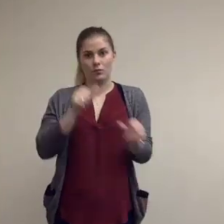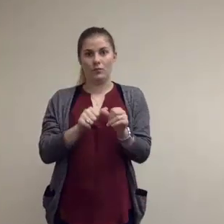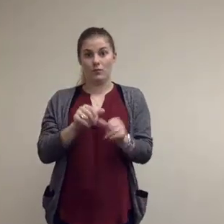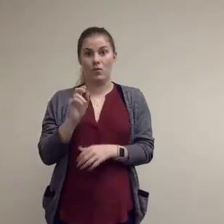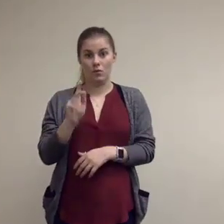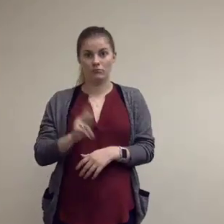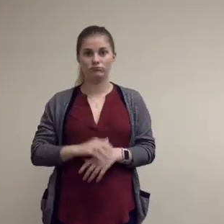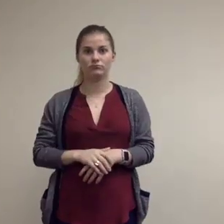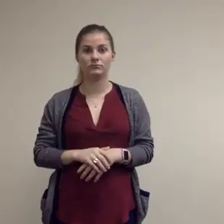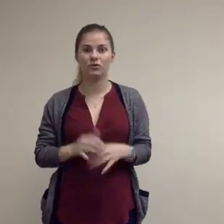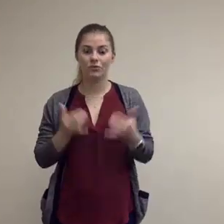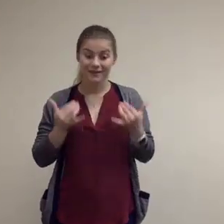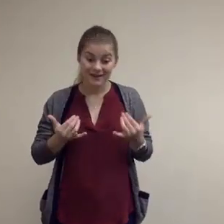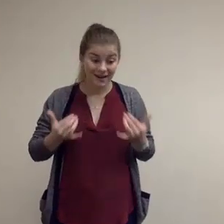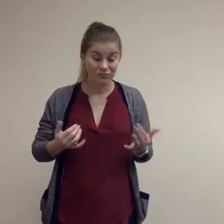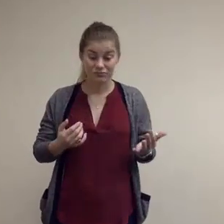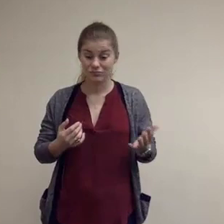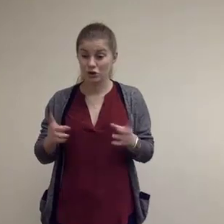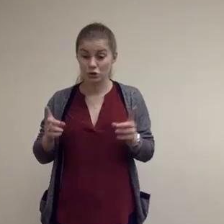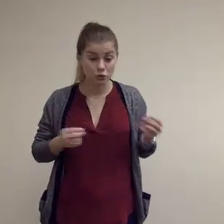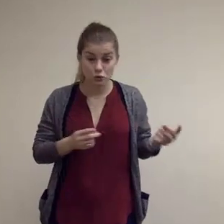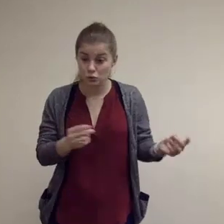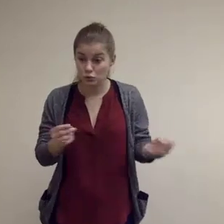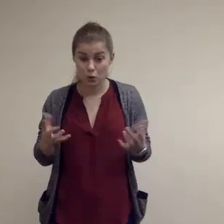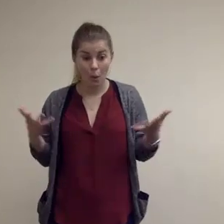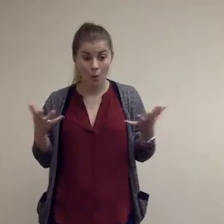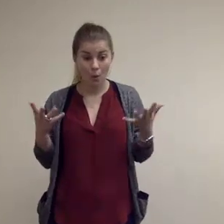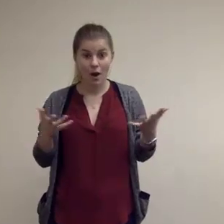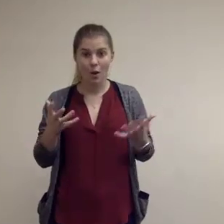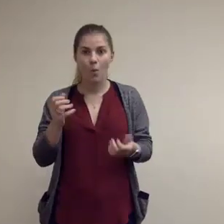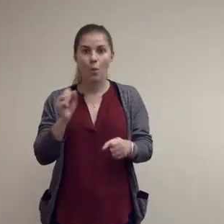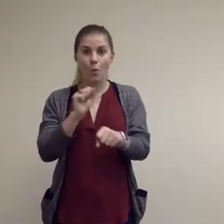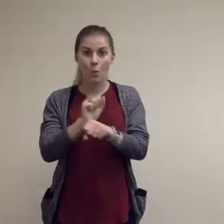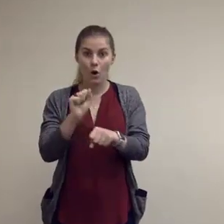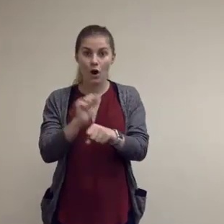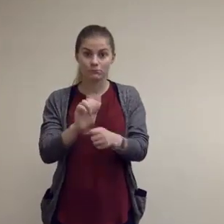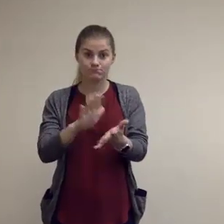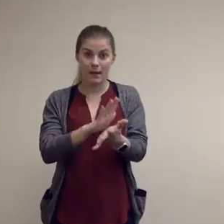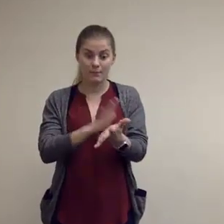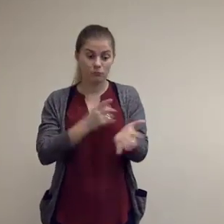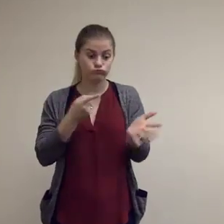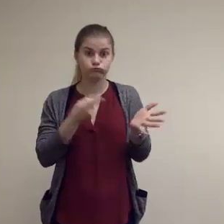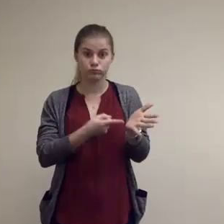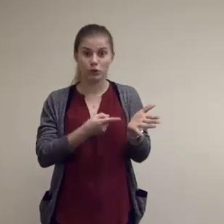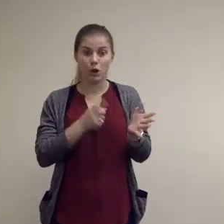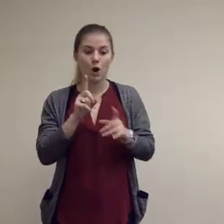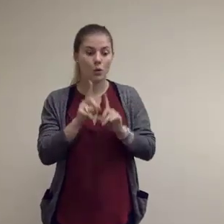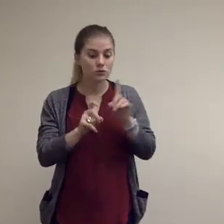today. I'm going to give you the worksheet, and you have questions. I want you to do those first. When you finish that, we're going to start